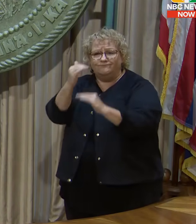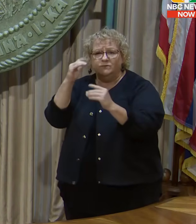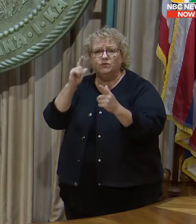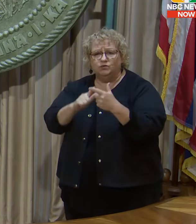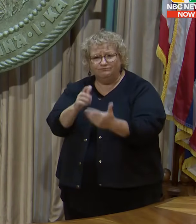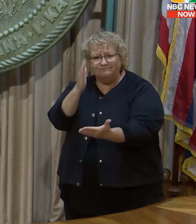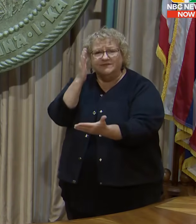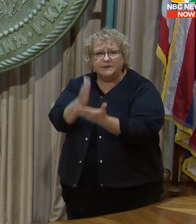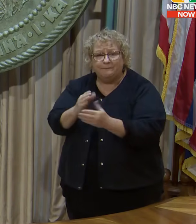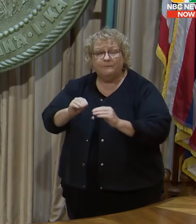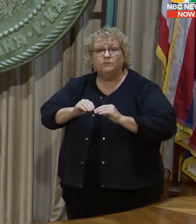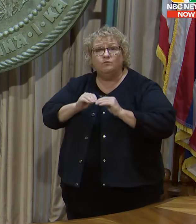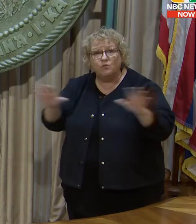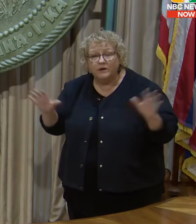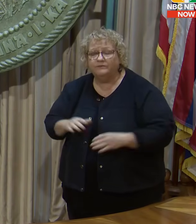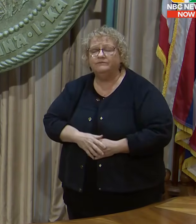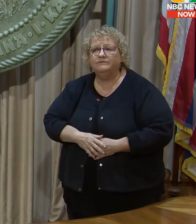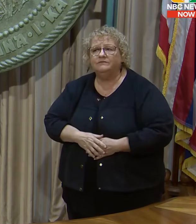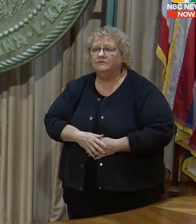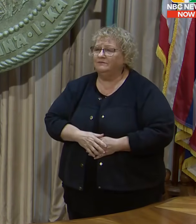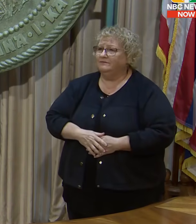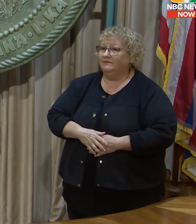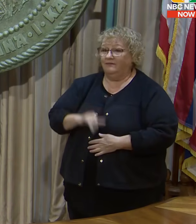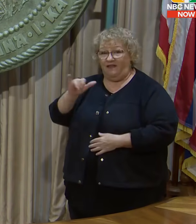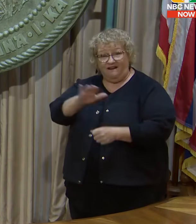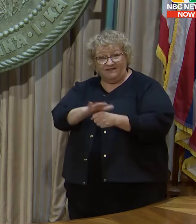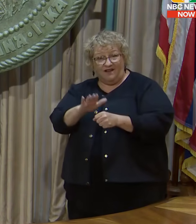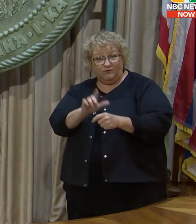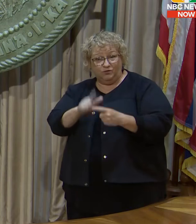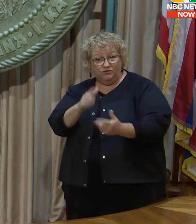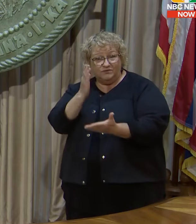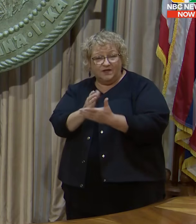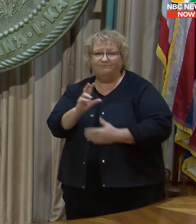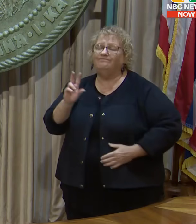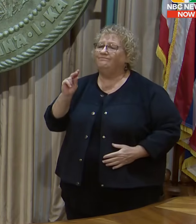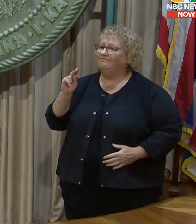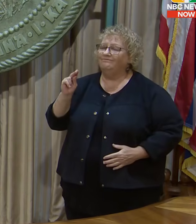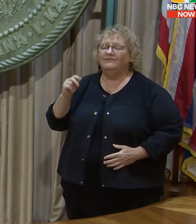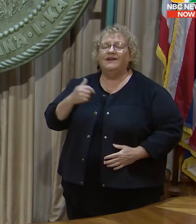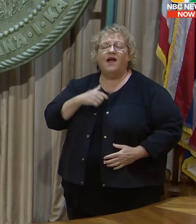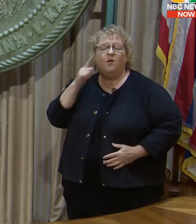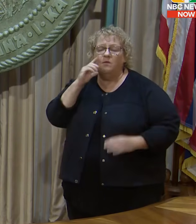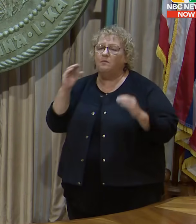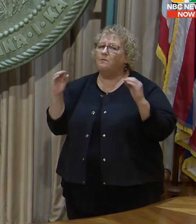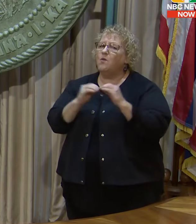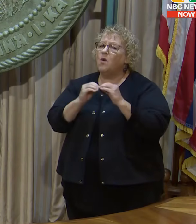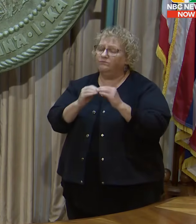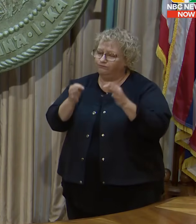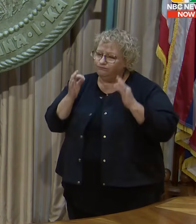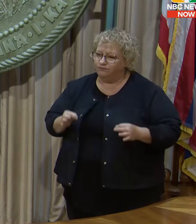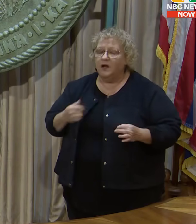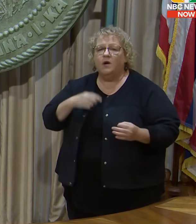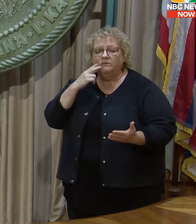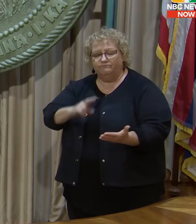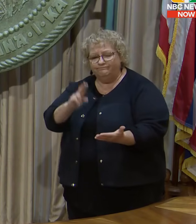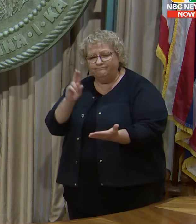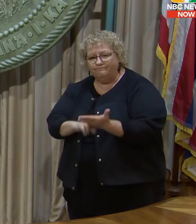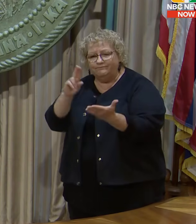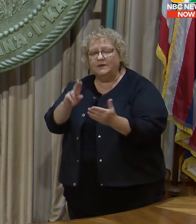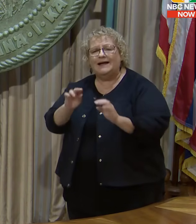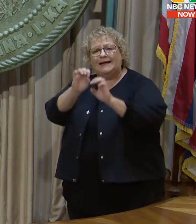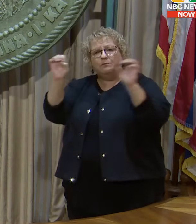community. But more must be done. I will be signing an emergency proclamation that will impose